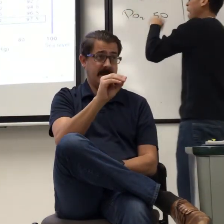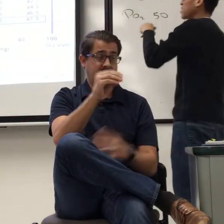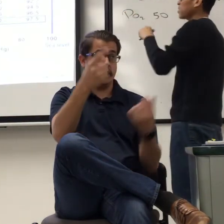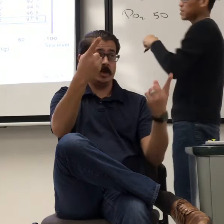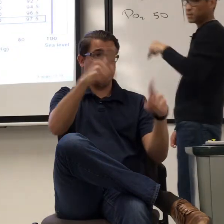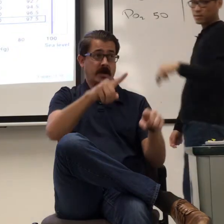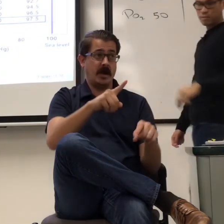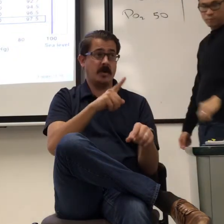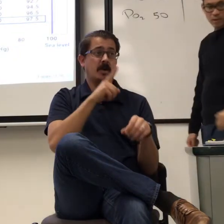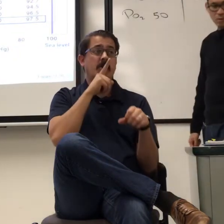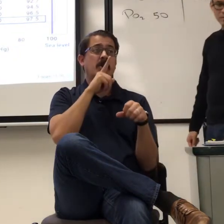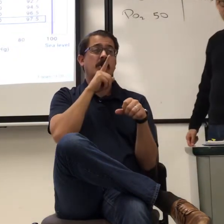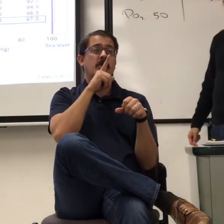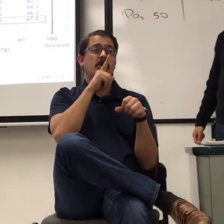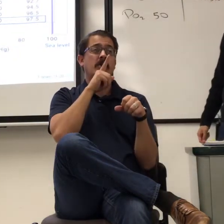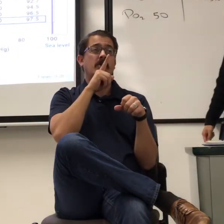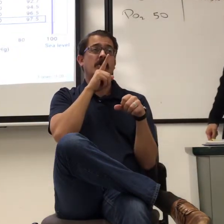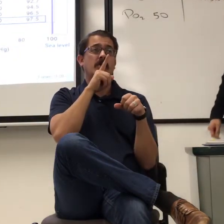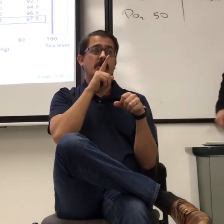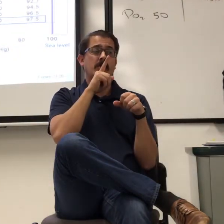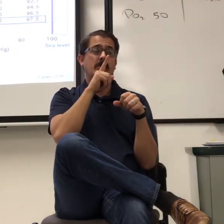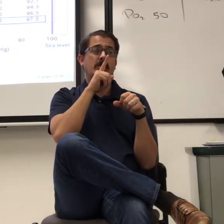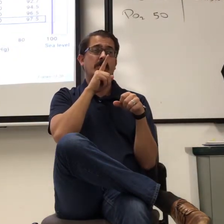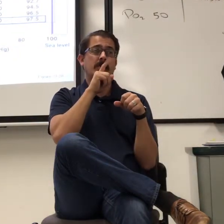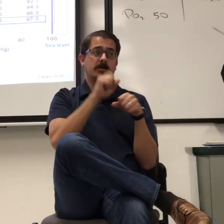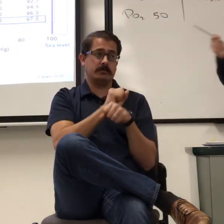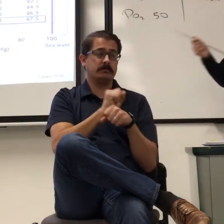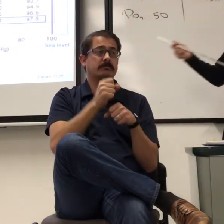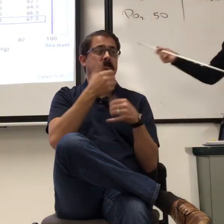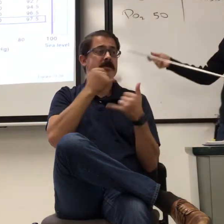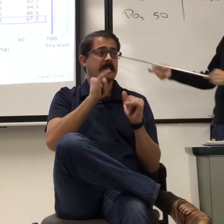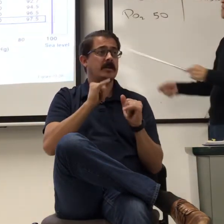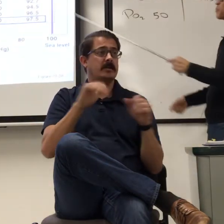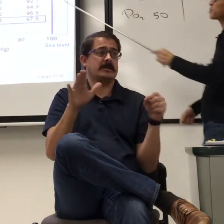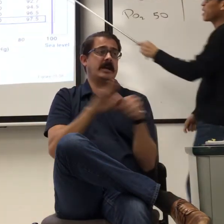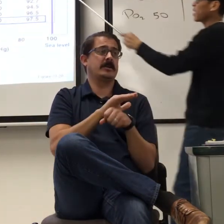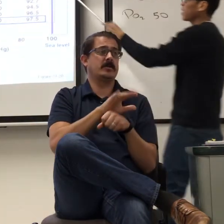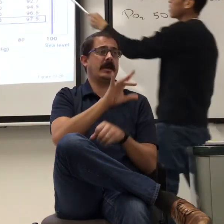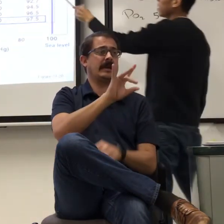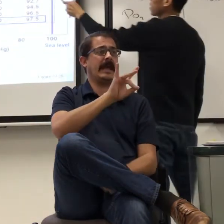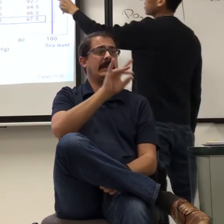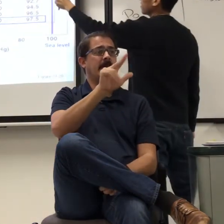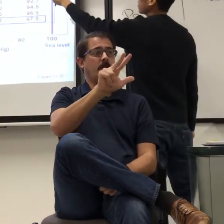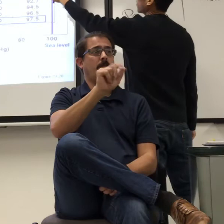out you're actually still pretty well saturated at about 83.5%.